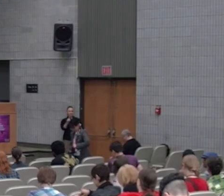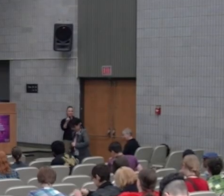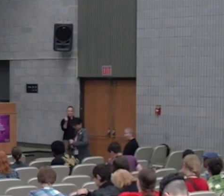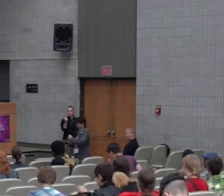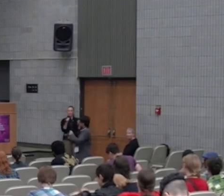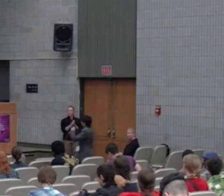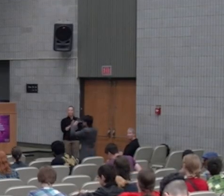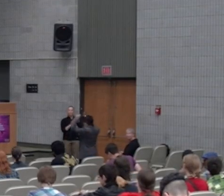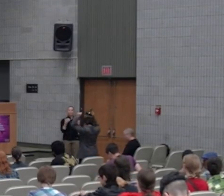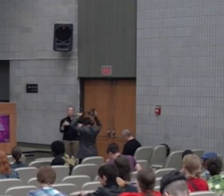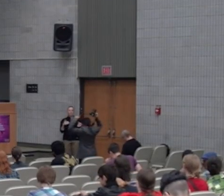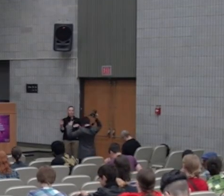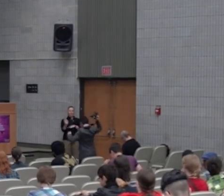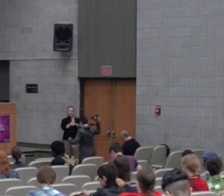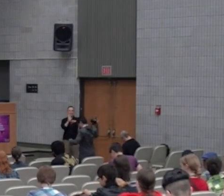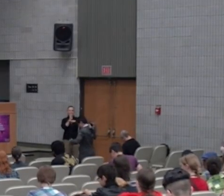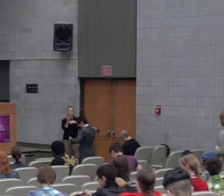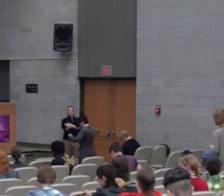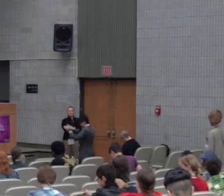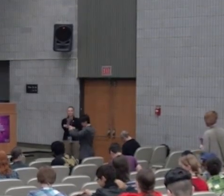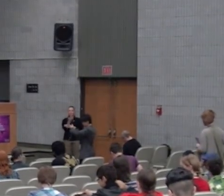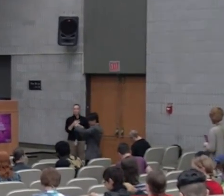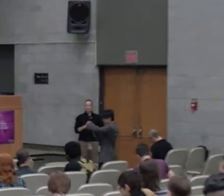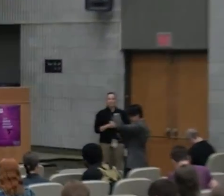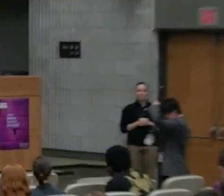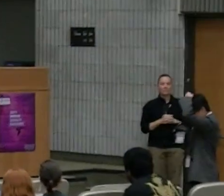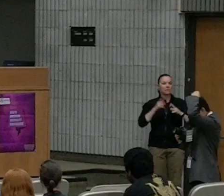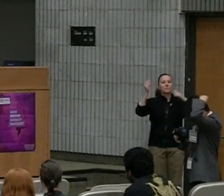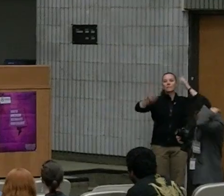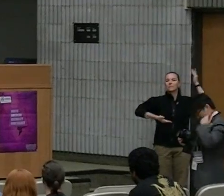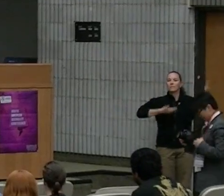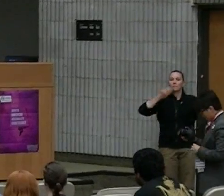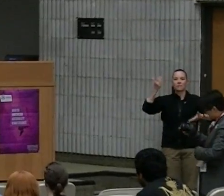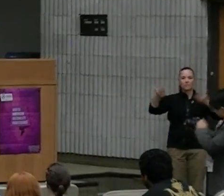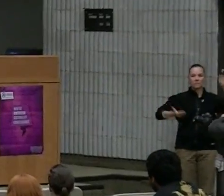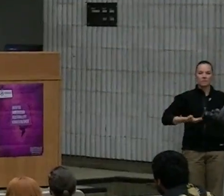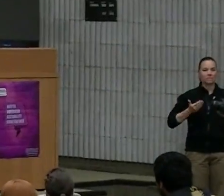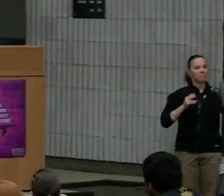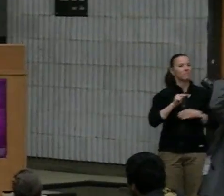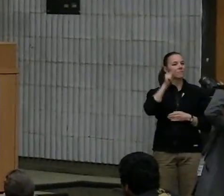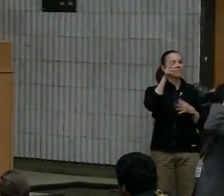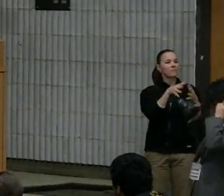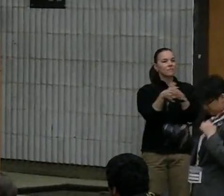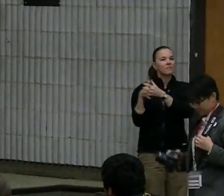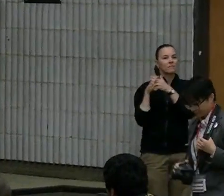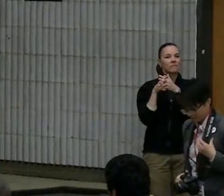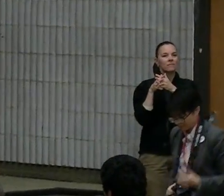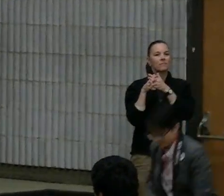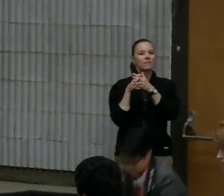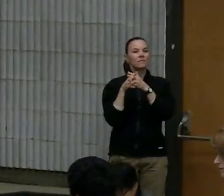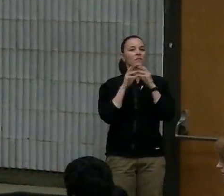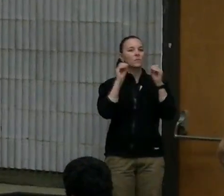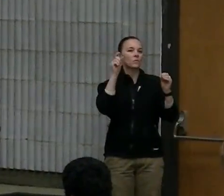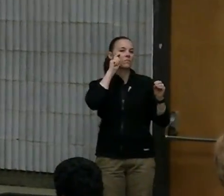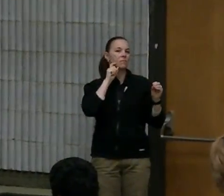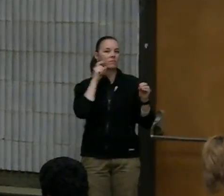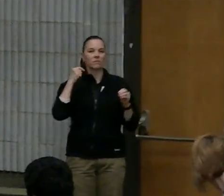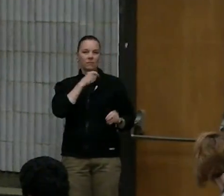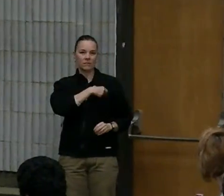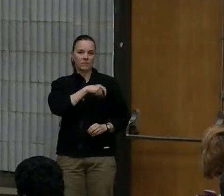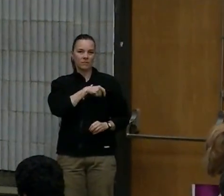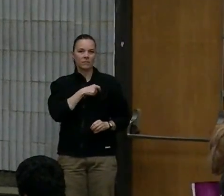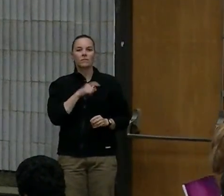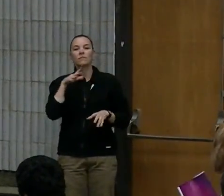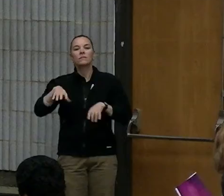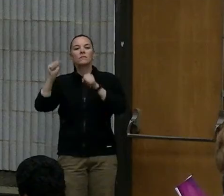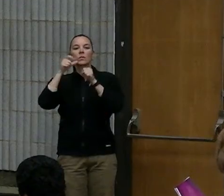Okay, it's been a hectic morning. Okay. So welcome everyone to the North American Asexuality Conference put on by Asexual